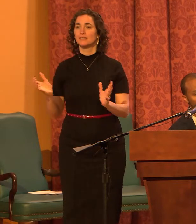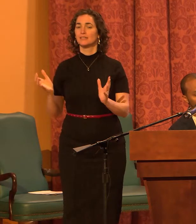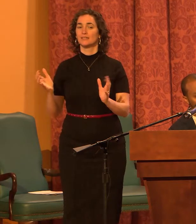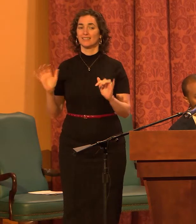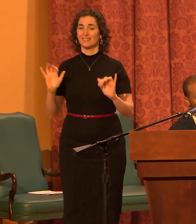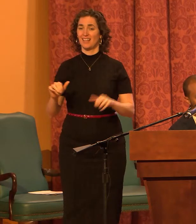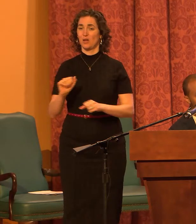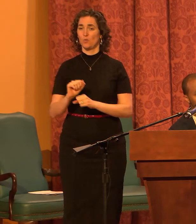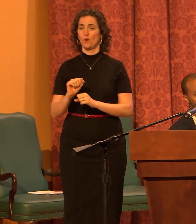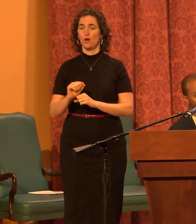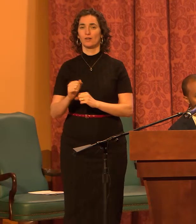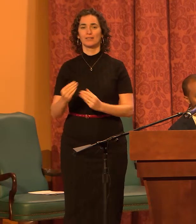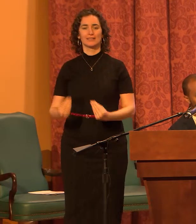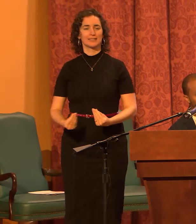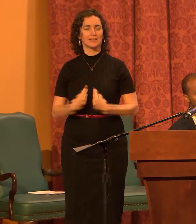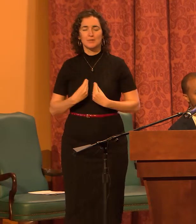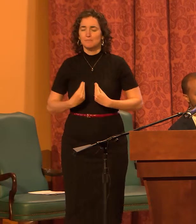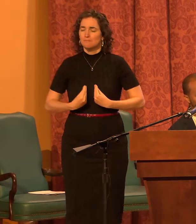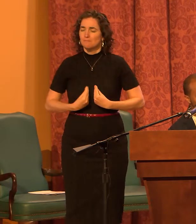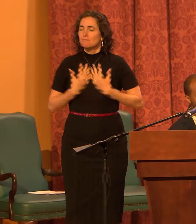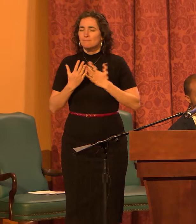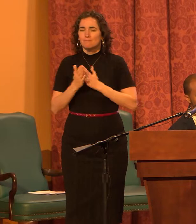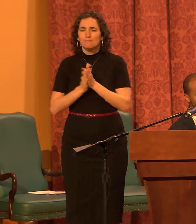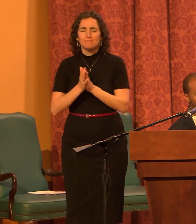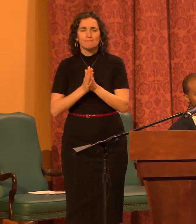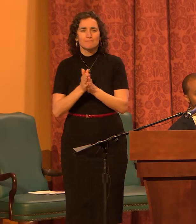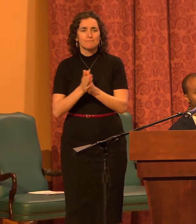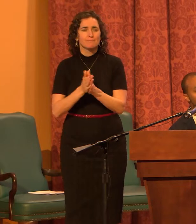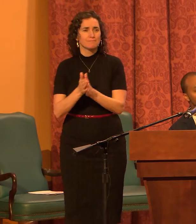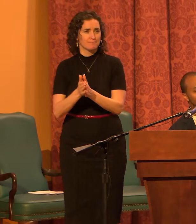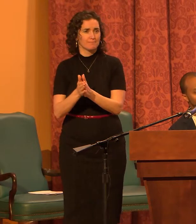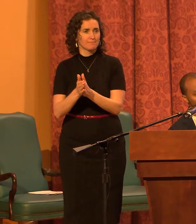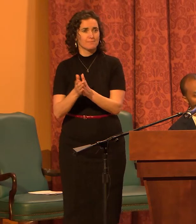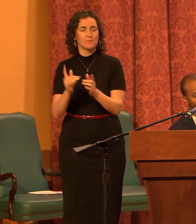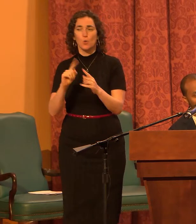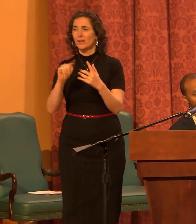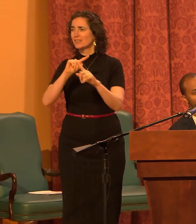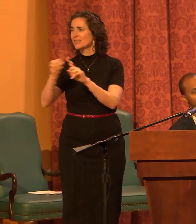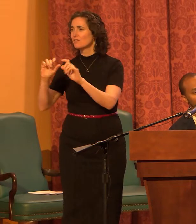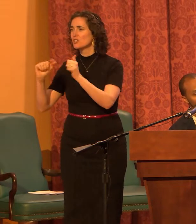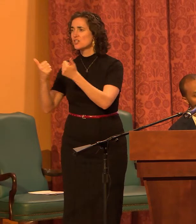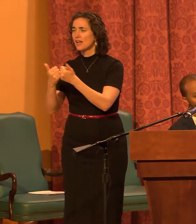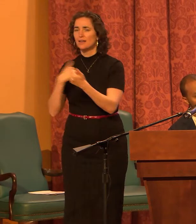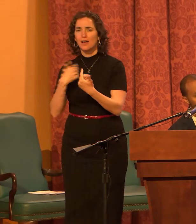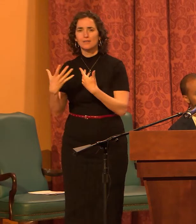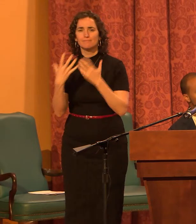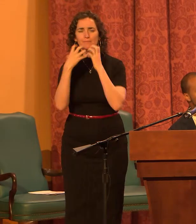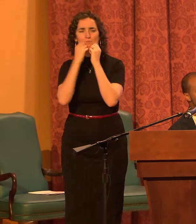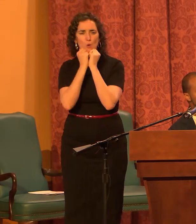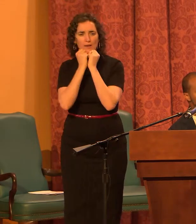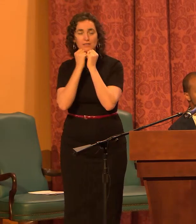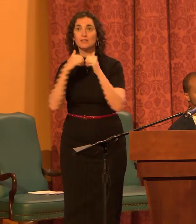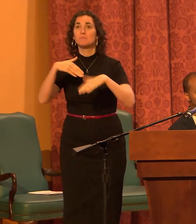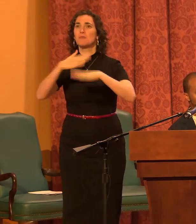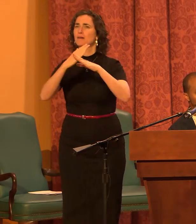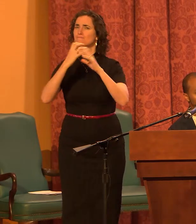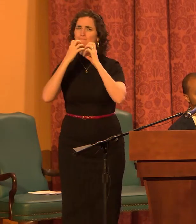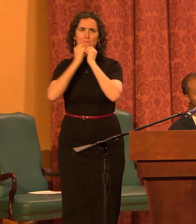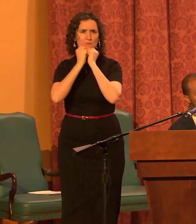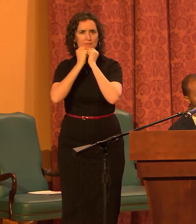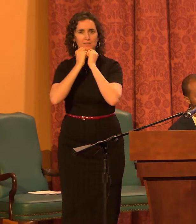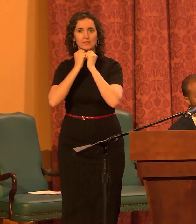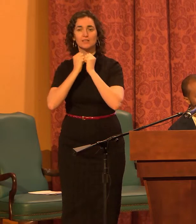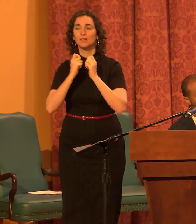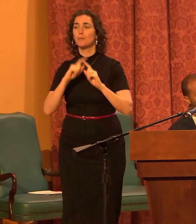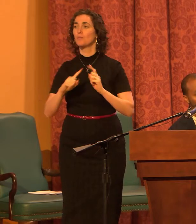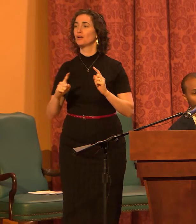it really lights my fire when I embrace those challenges and those barriers. And but